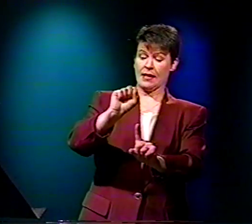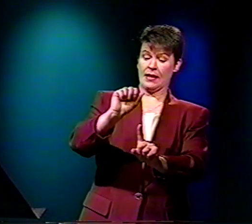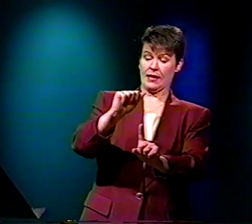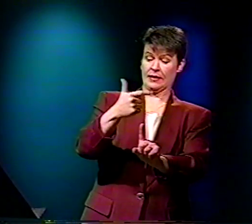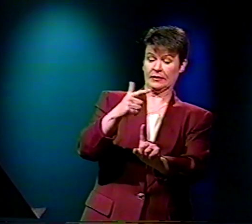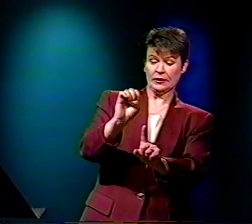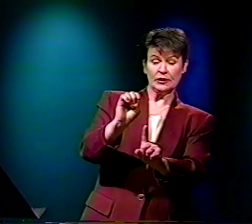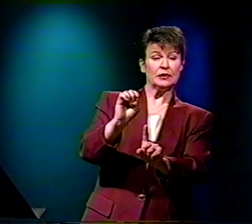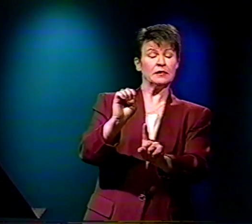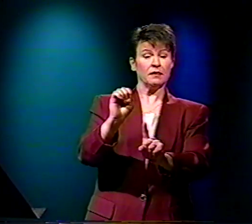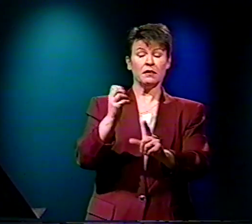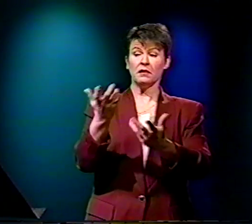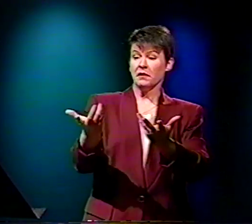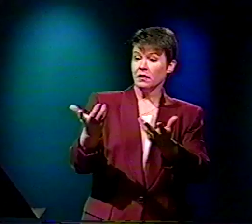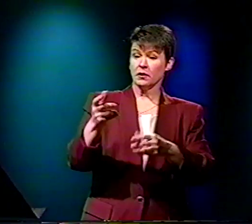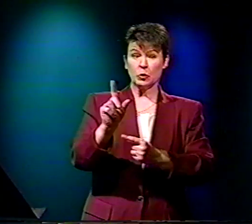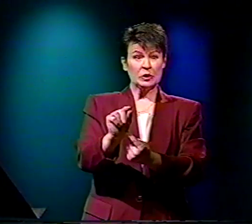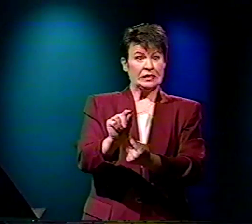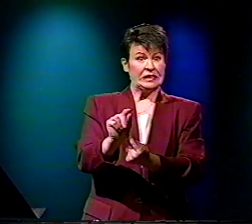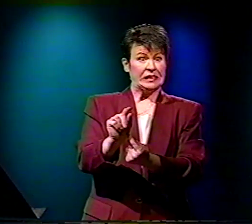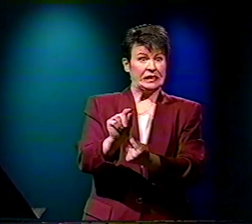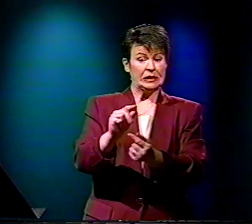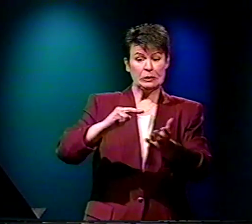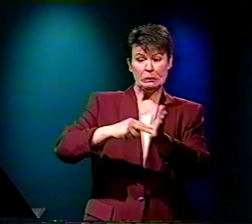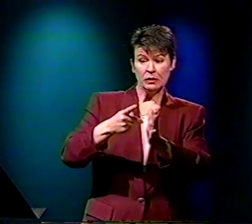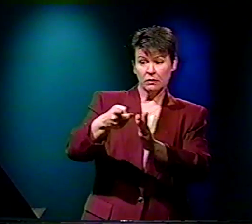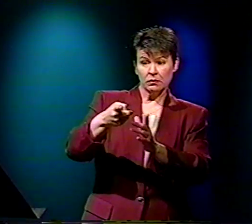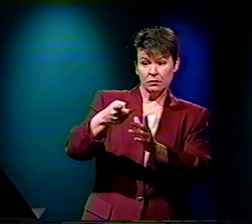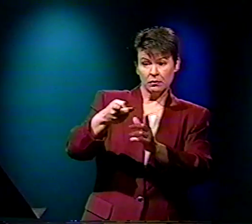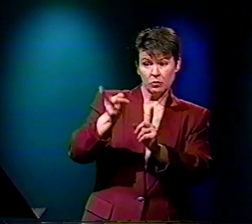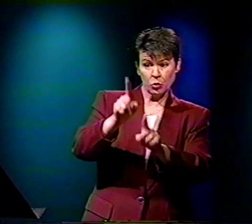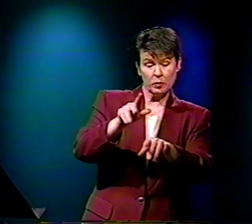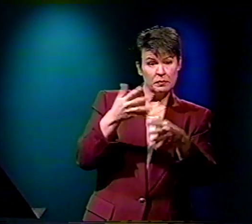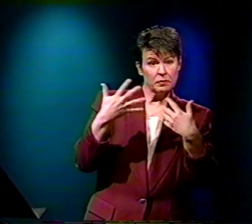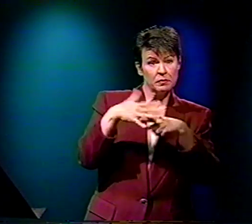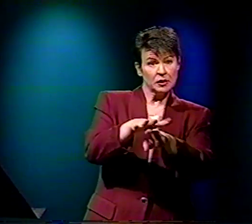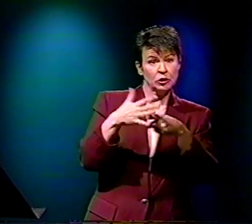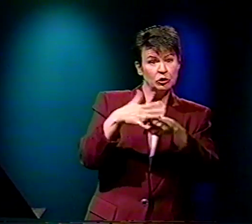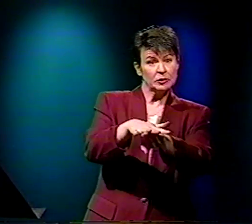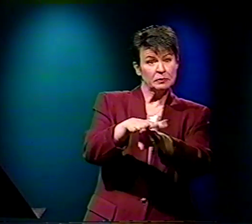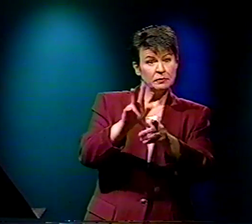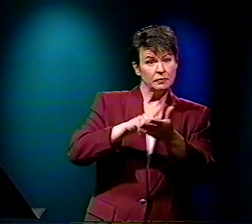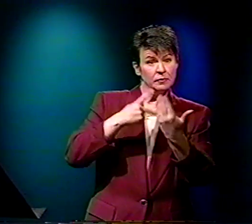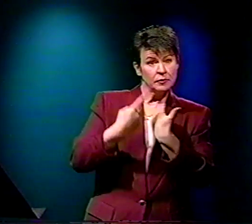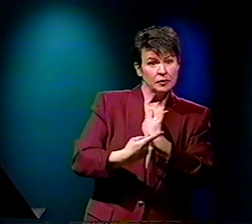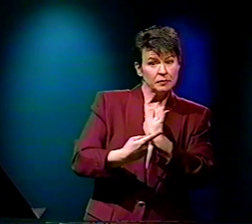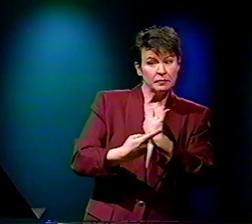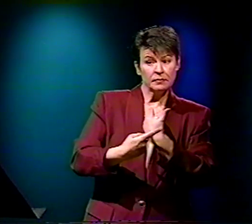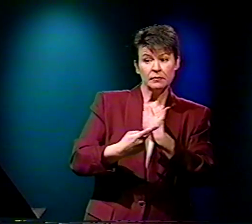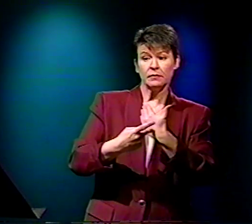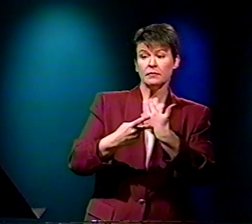individual. If we take a look at age, if the person is in their 20s and attended mainstream programs